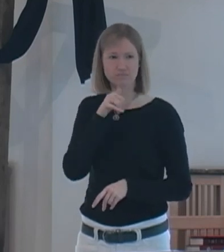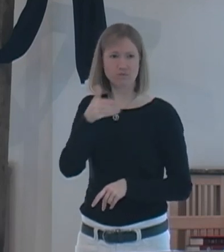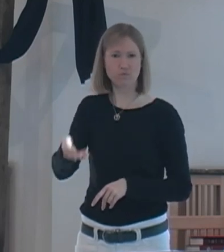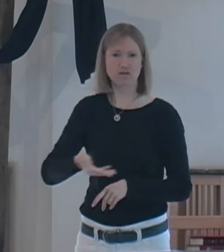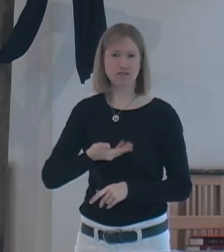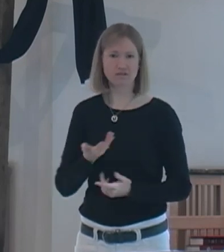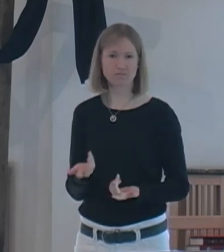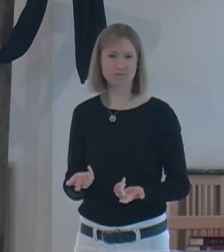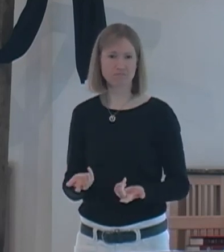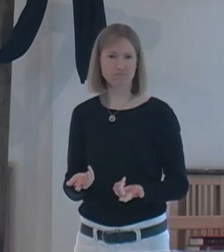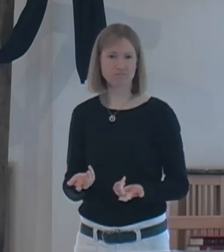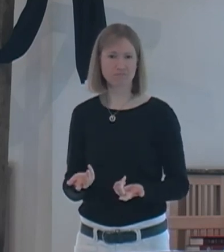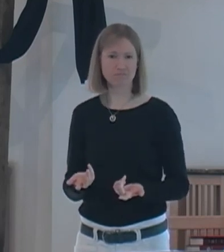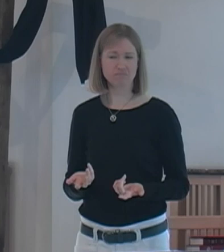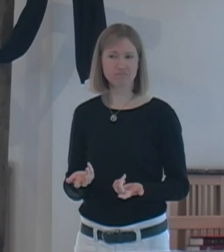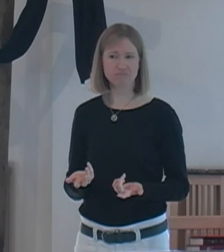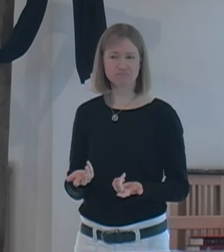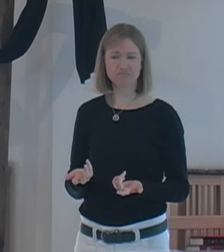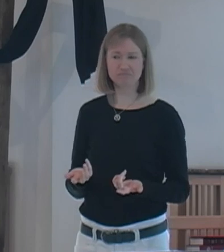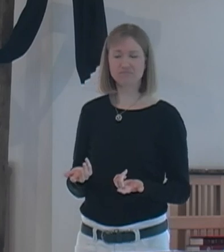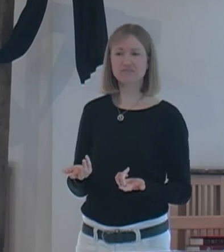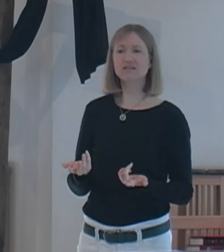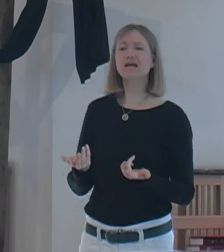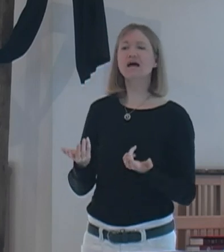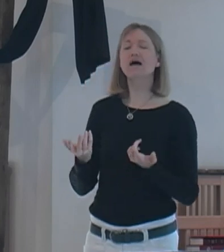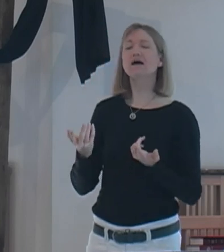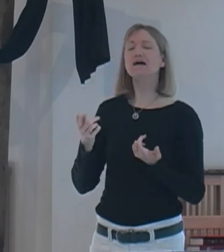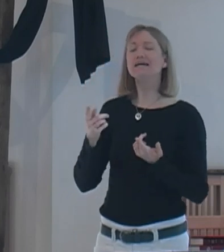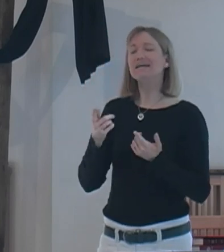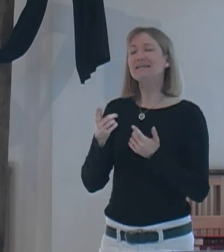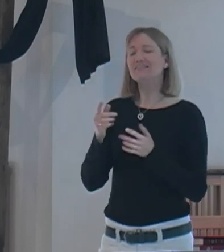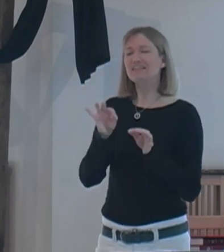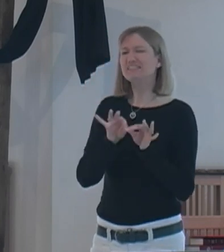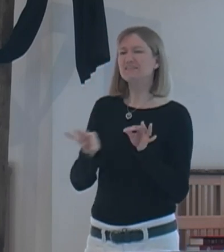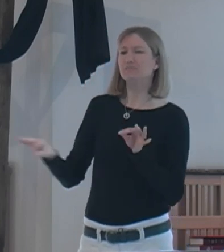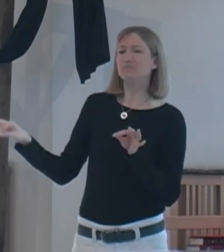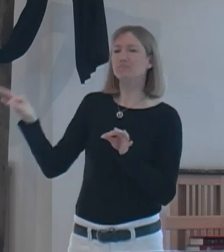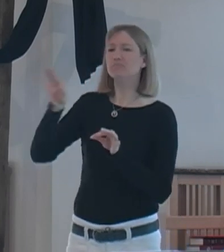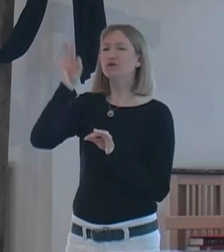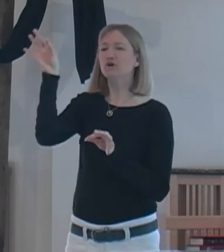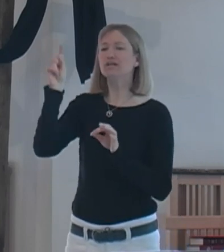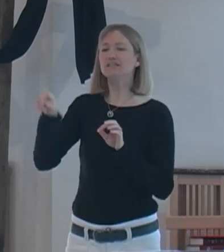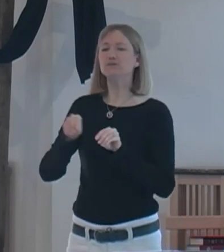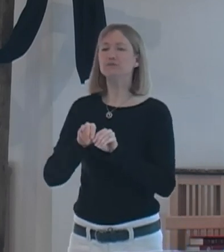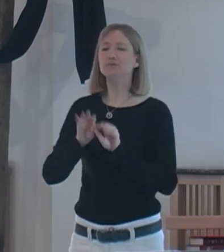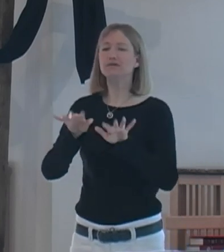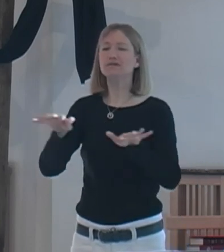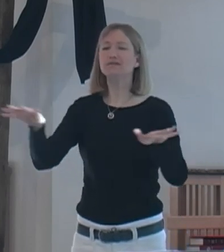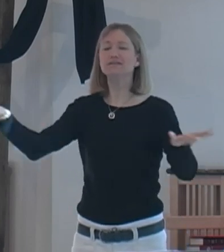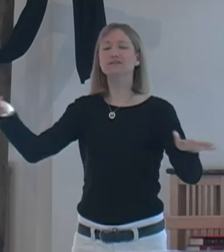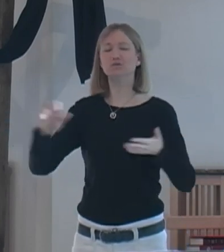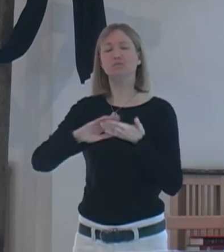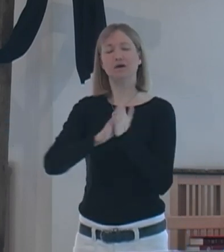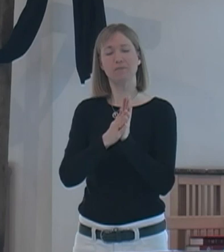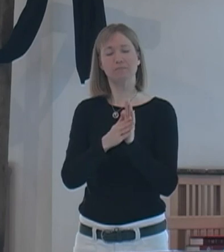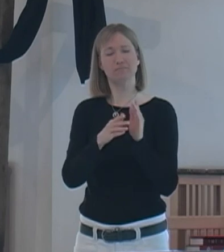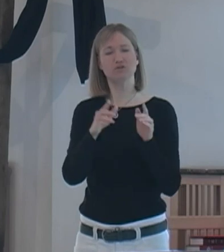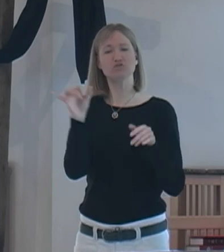No, every one of us, the Spirit needs to stir every one of us to be little Christ here at worship time, to be able to